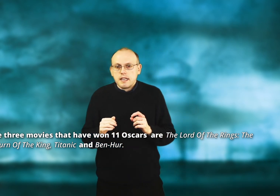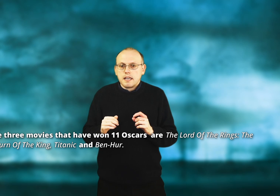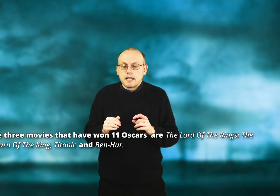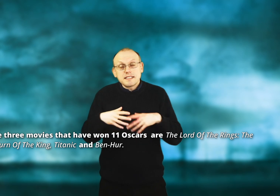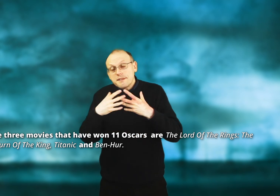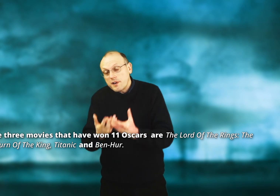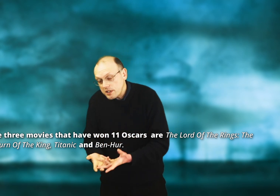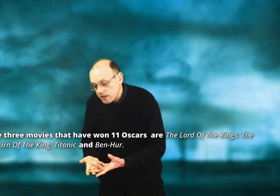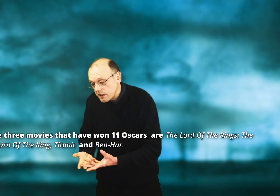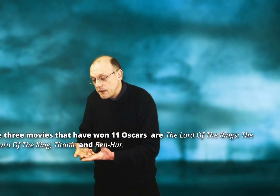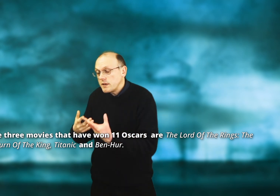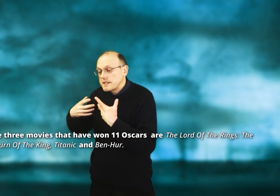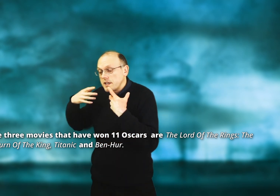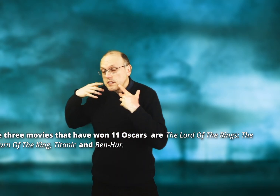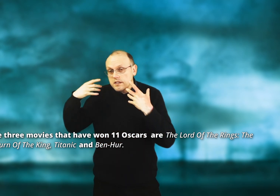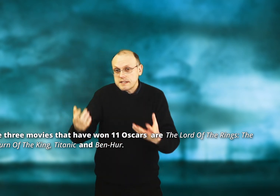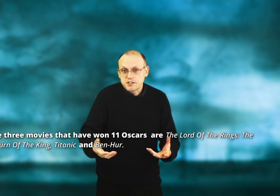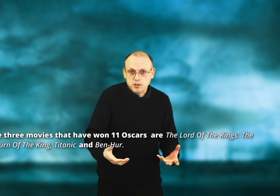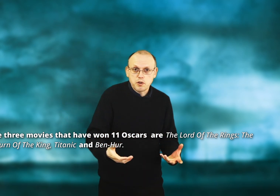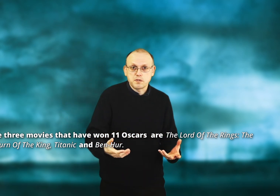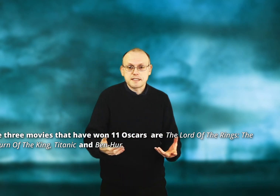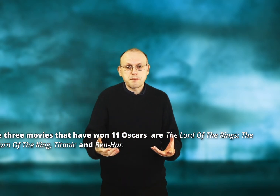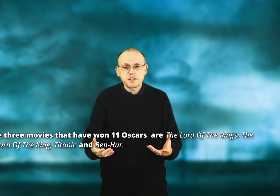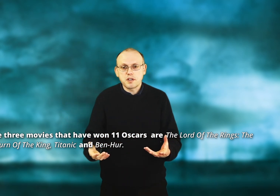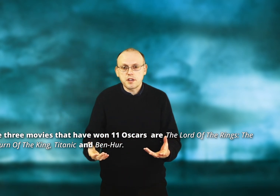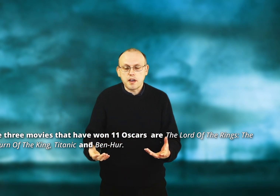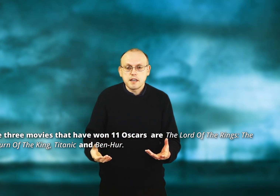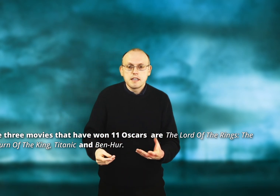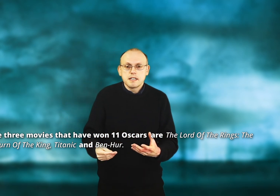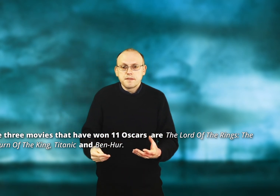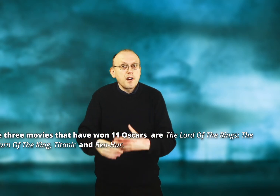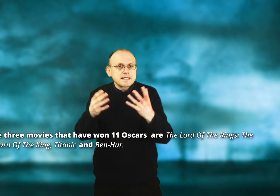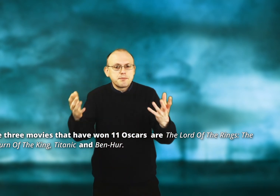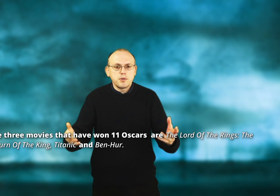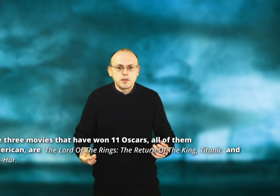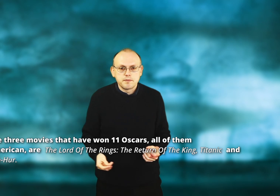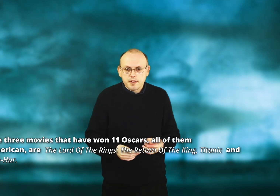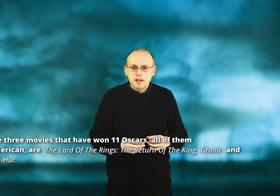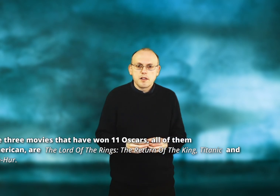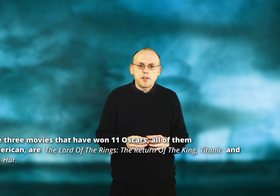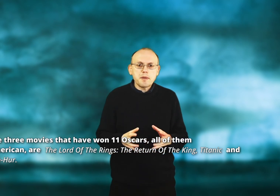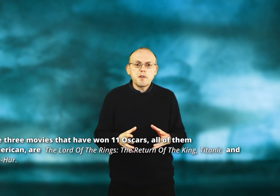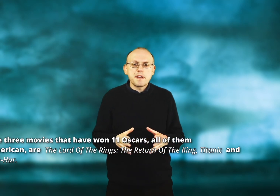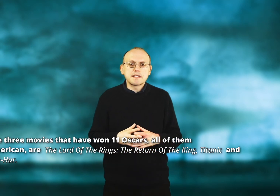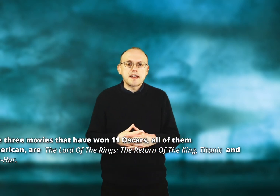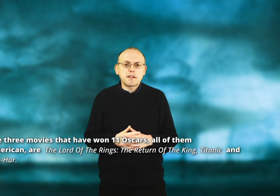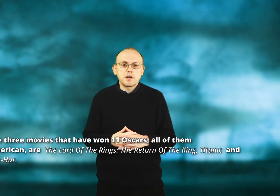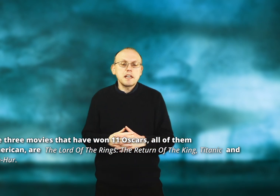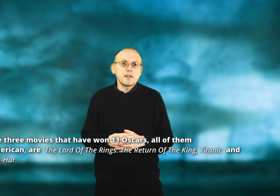It is different if you insert a non-insertion clause, as I mentioned earlier. For example, the 3 movies that have won 11